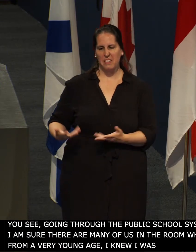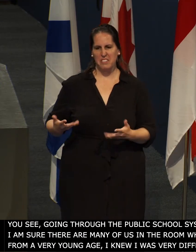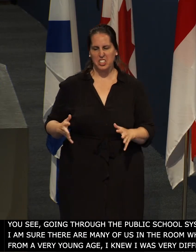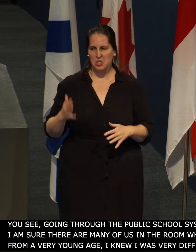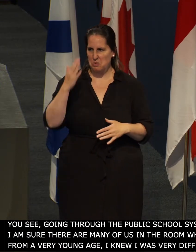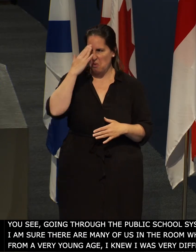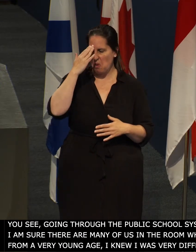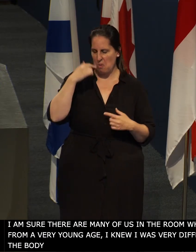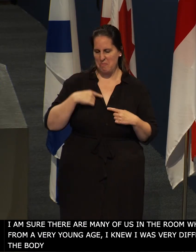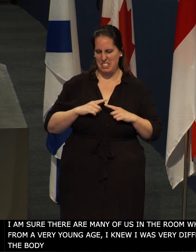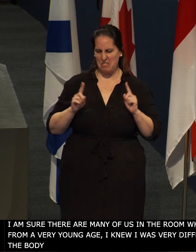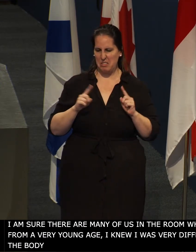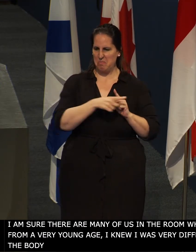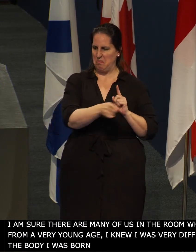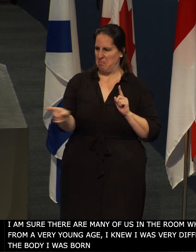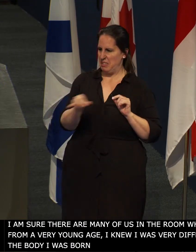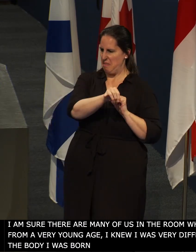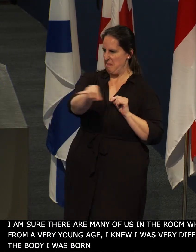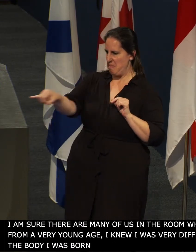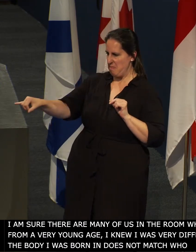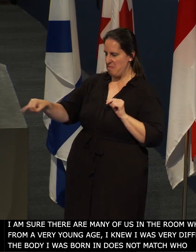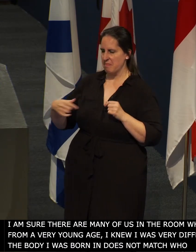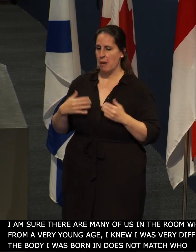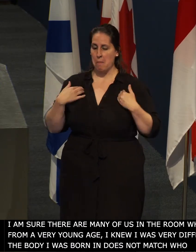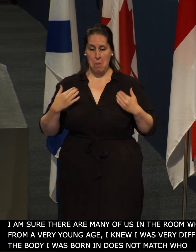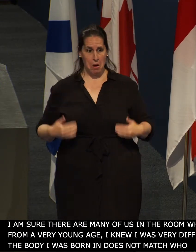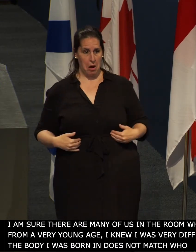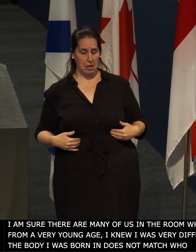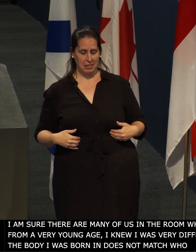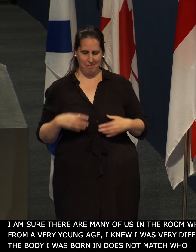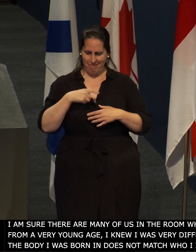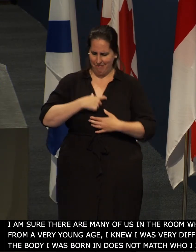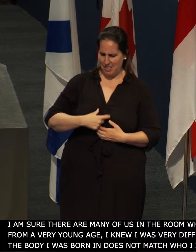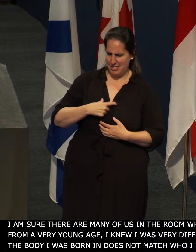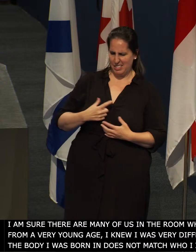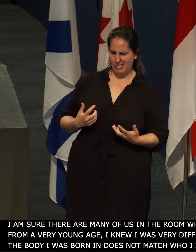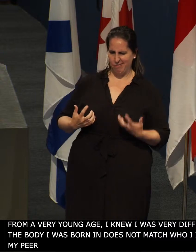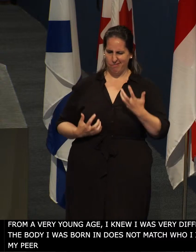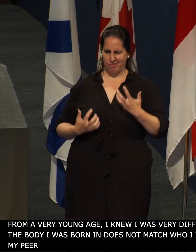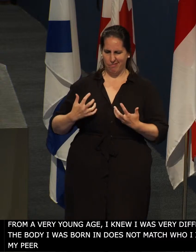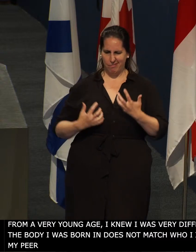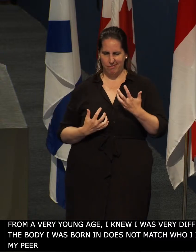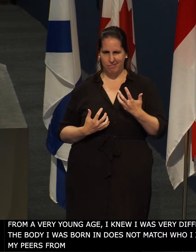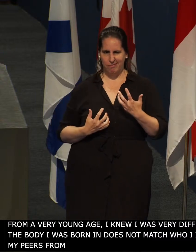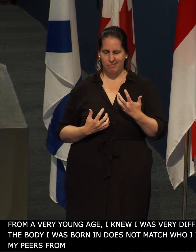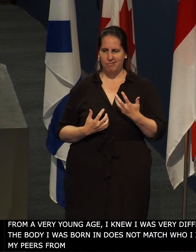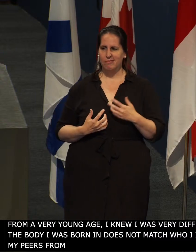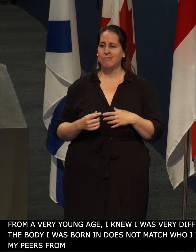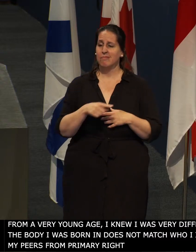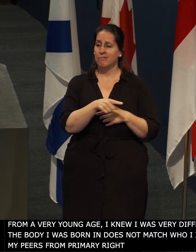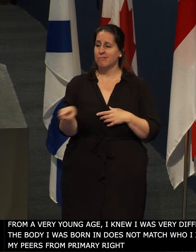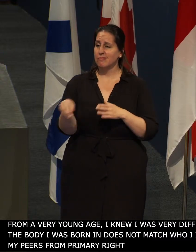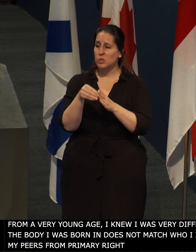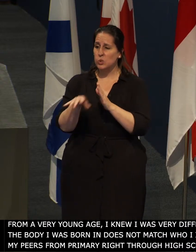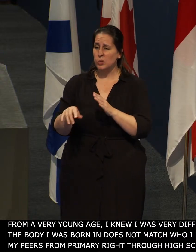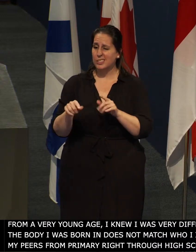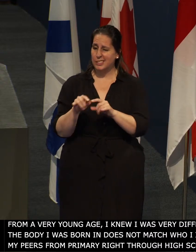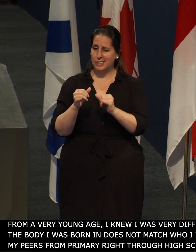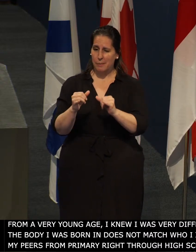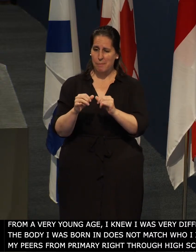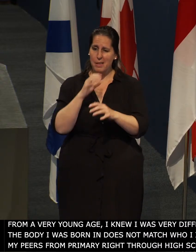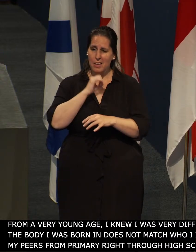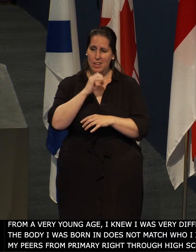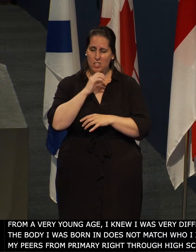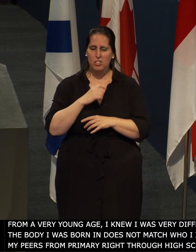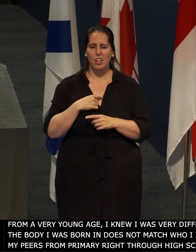was born in does not match who I identify as. My peers from primary right through high school had no hesitation in reminding me that I do not fit